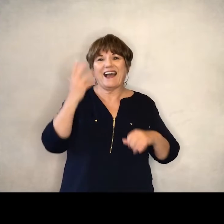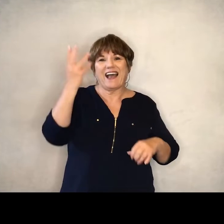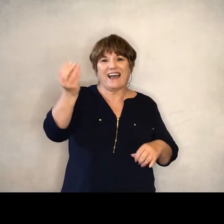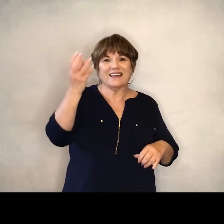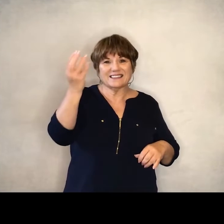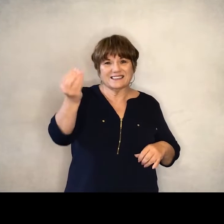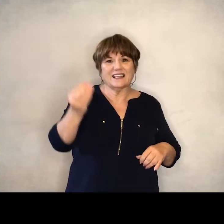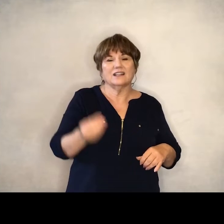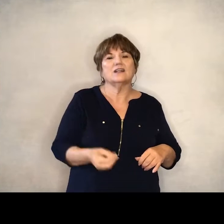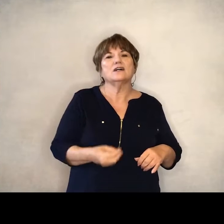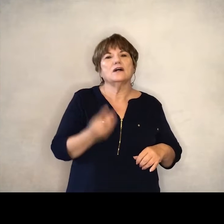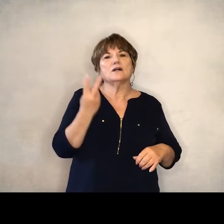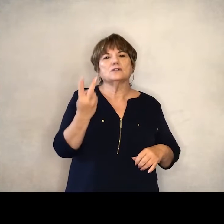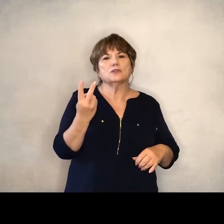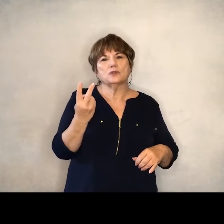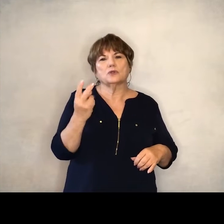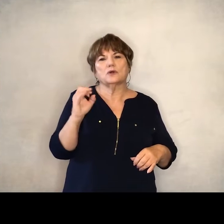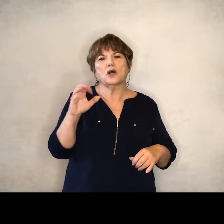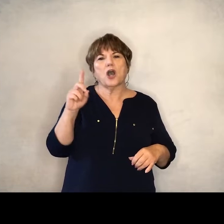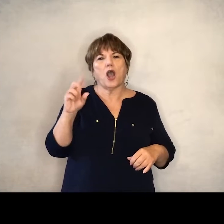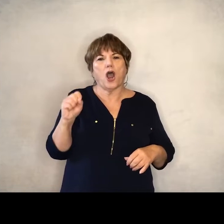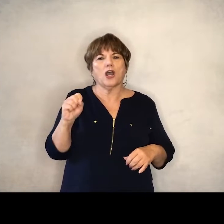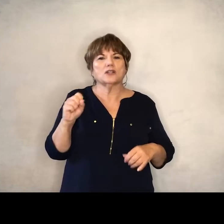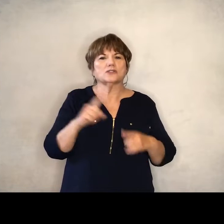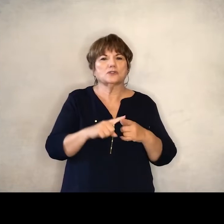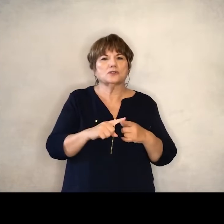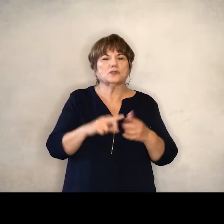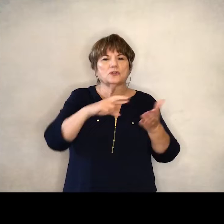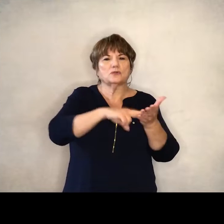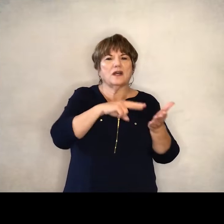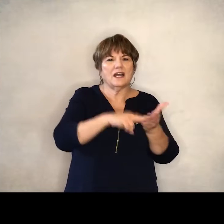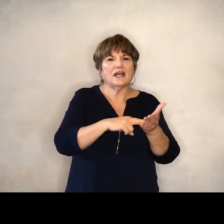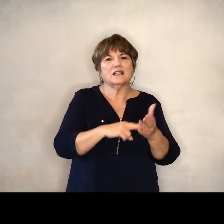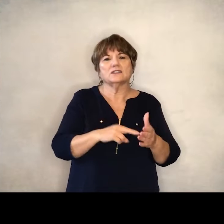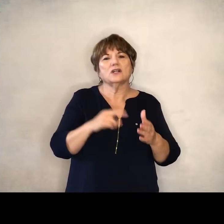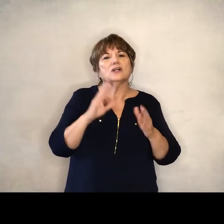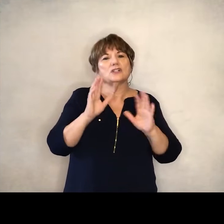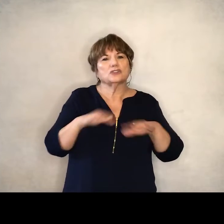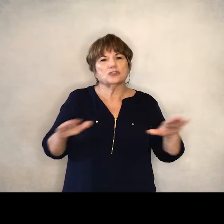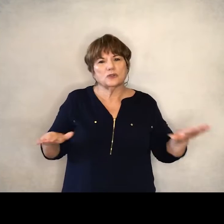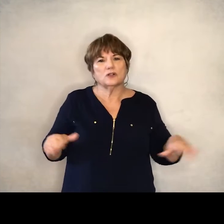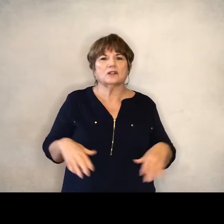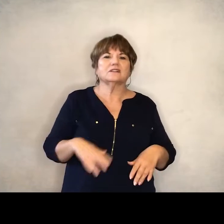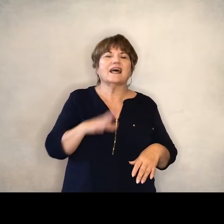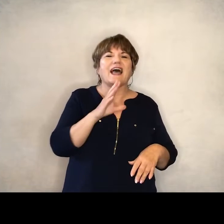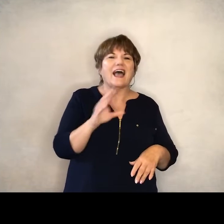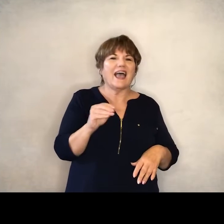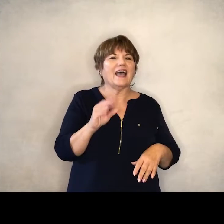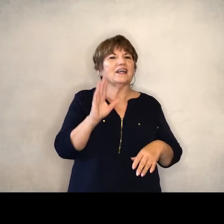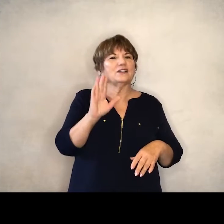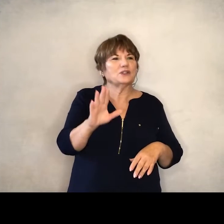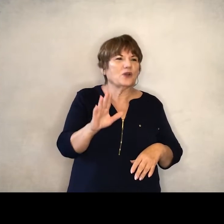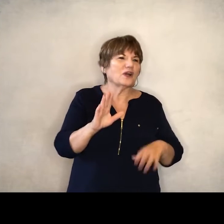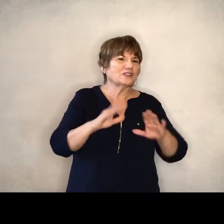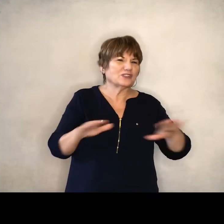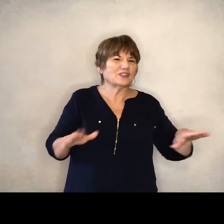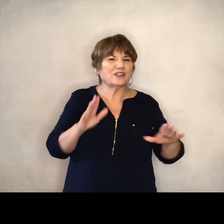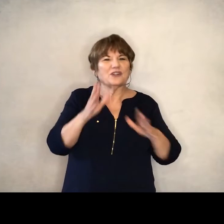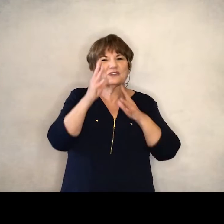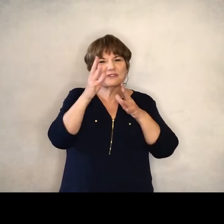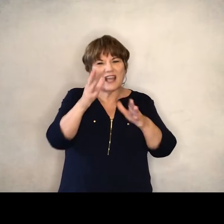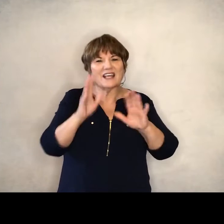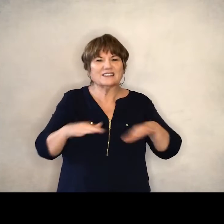codes, one to register kids, grandkids. Go ahead and register your neighbors. It's okay. You can blame it on me.